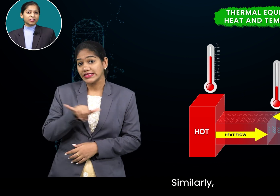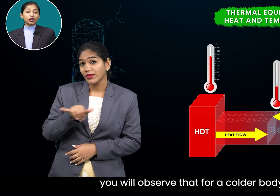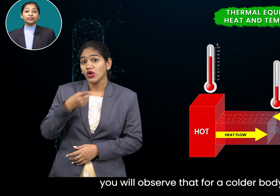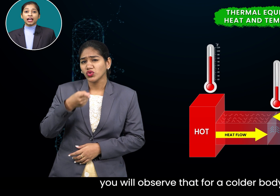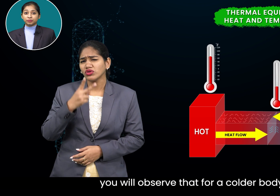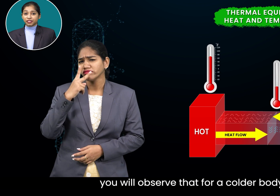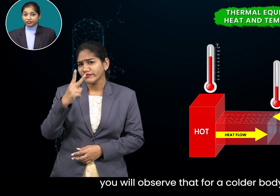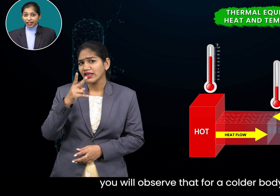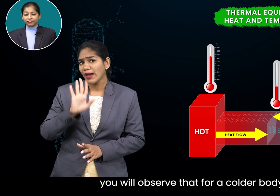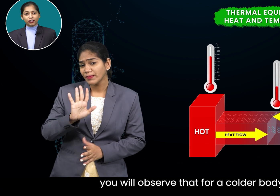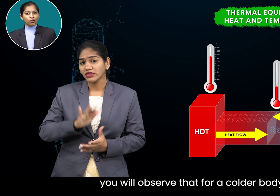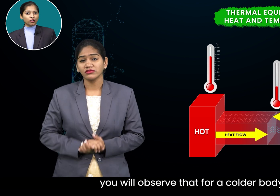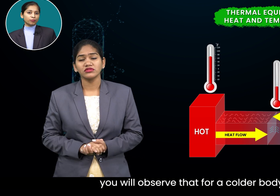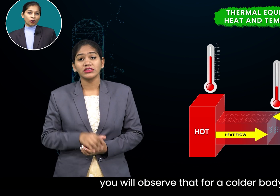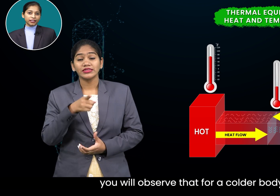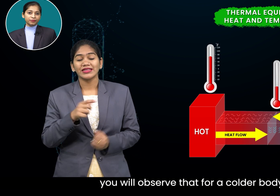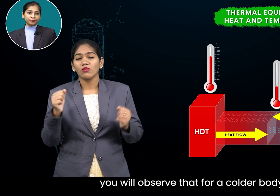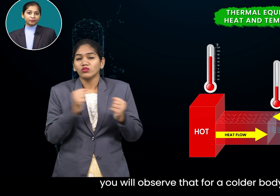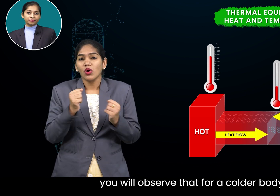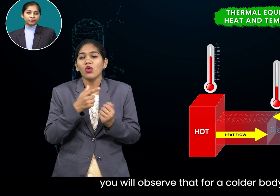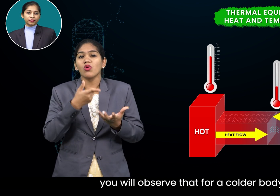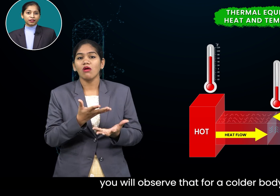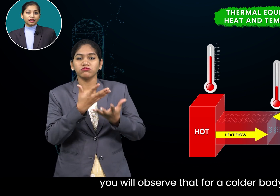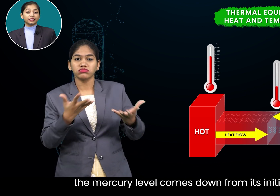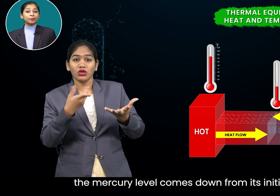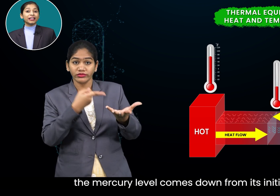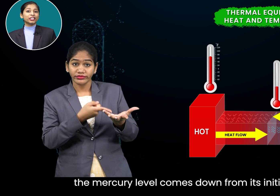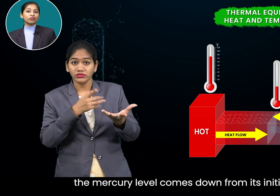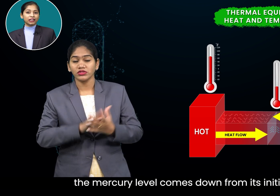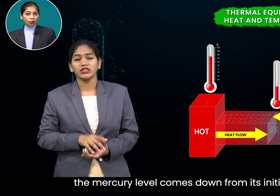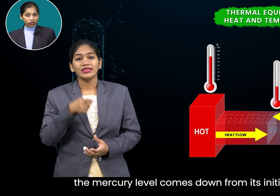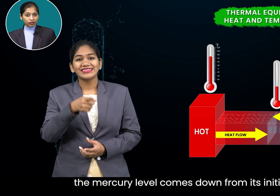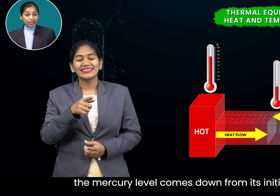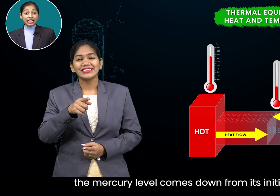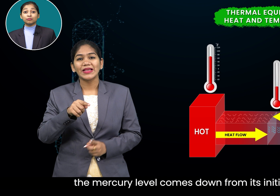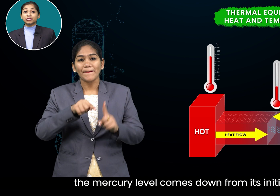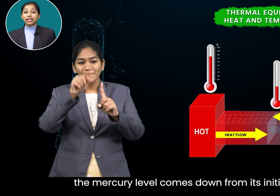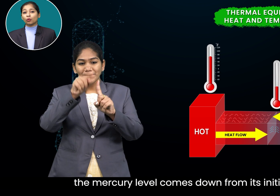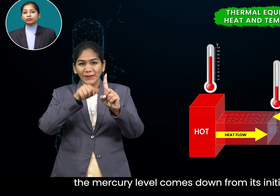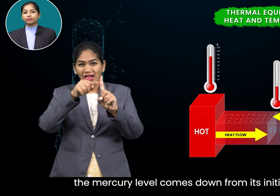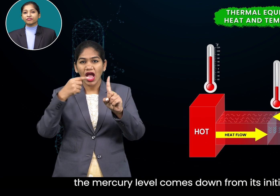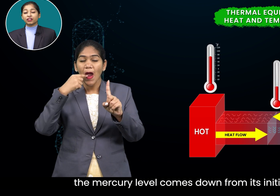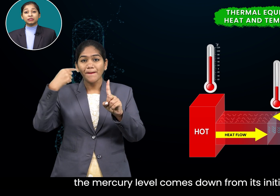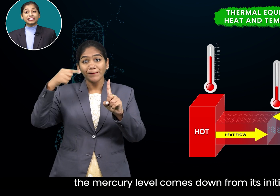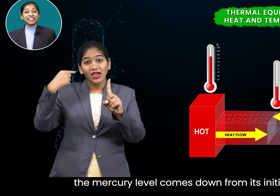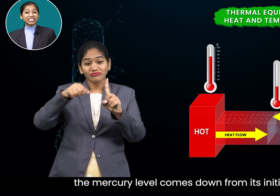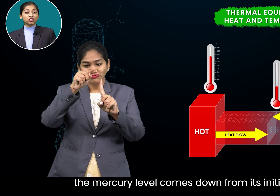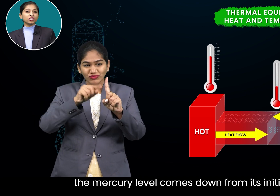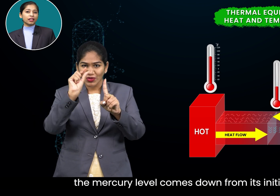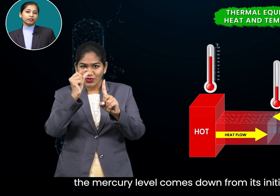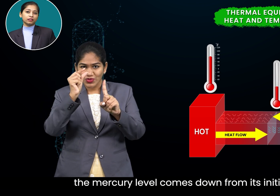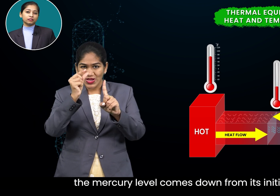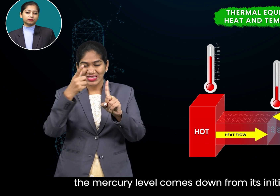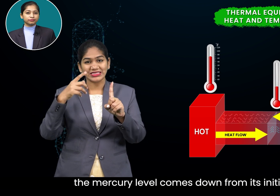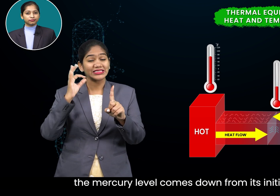Similarly, you will observe that for a colder body, the mercury level comes down from its